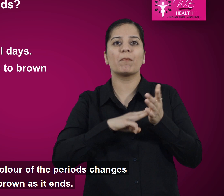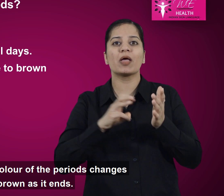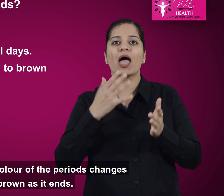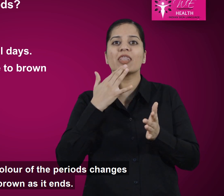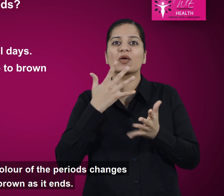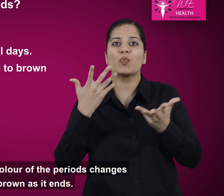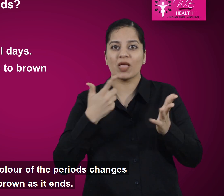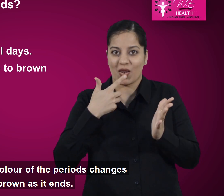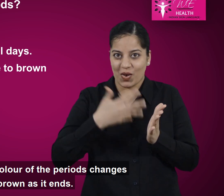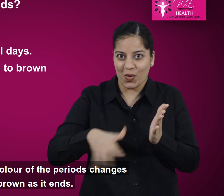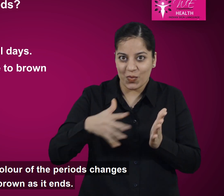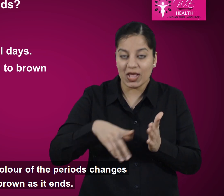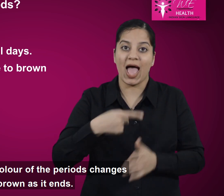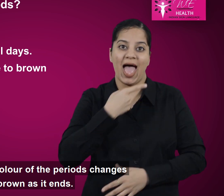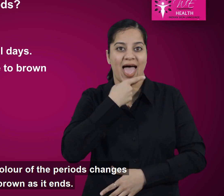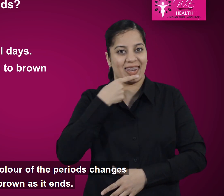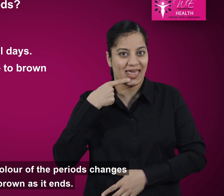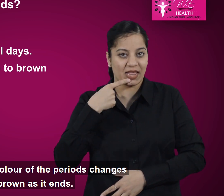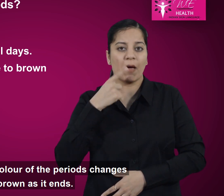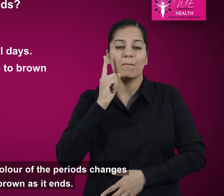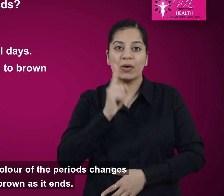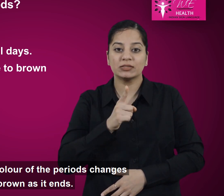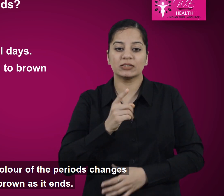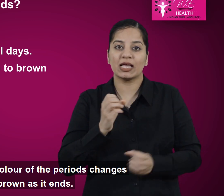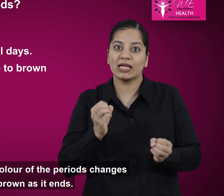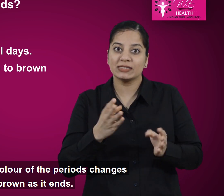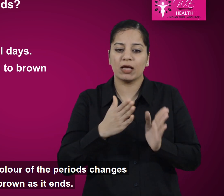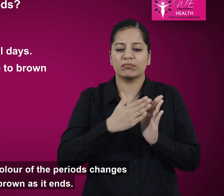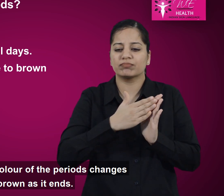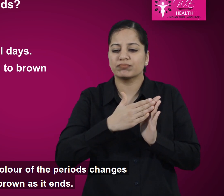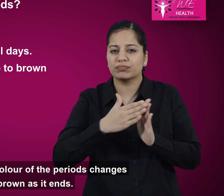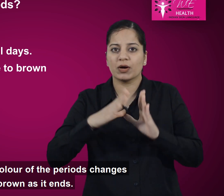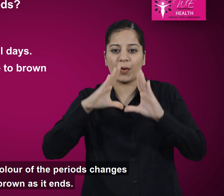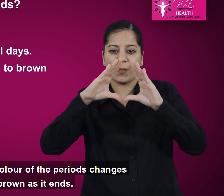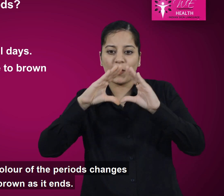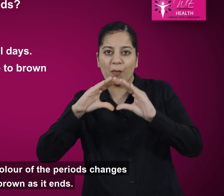Third, the red color of the periods changes to brown as it ends.